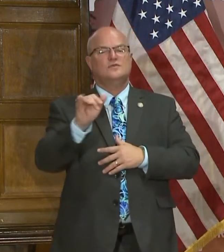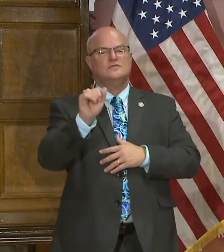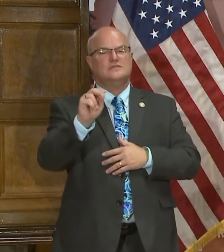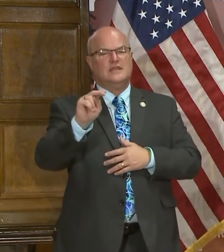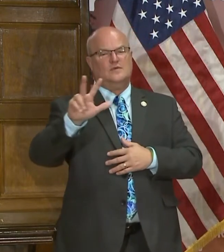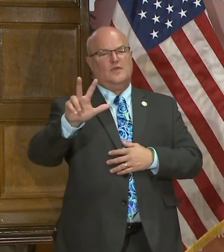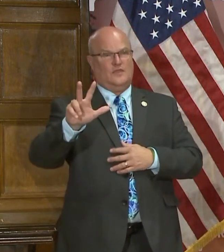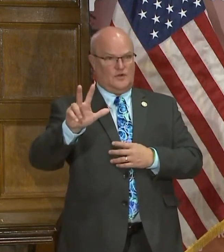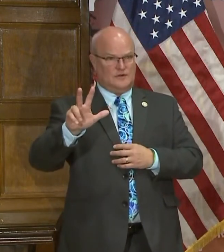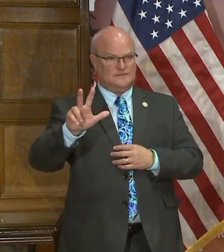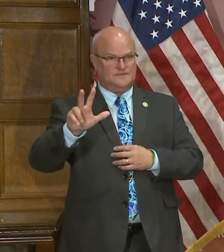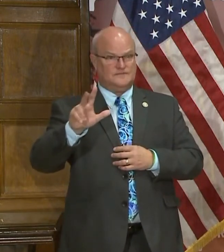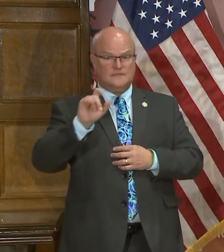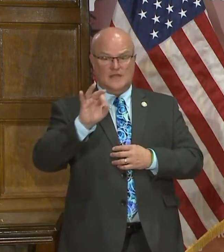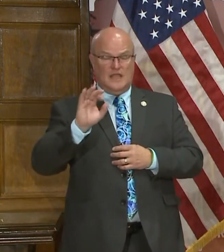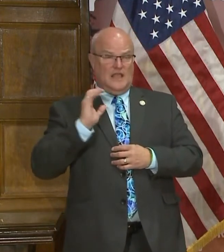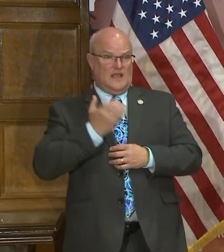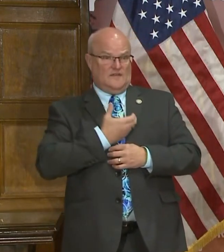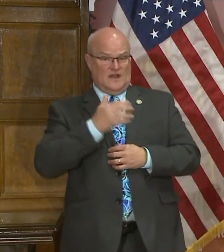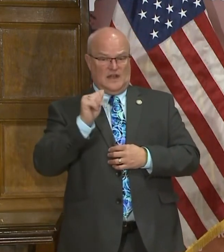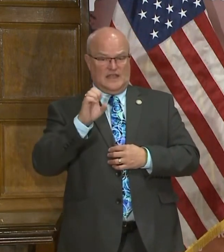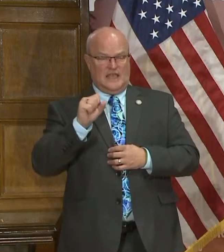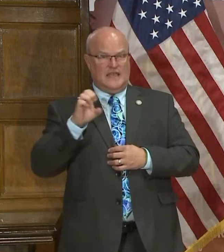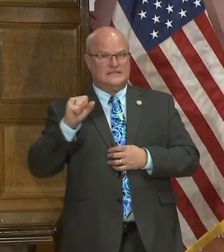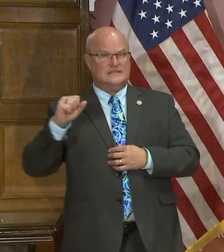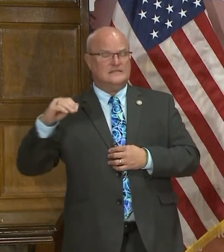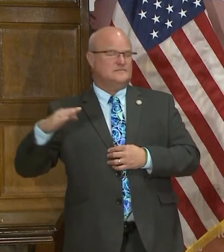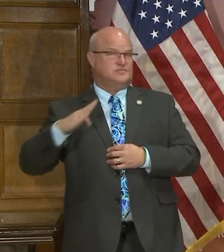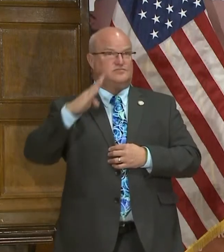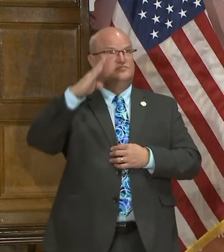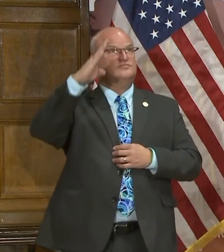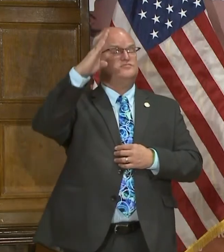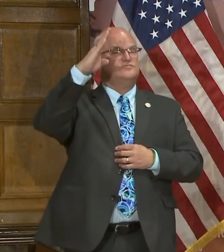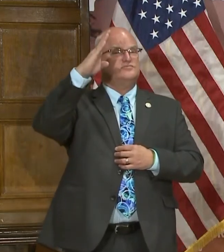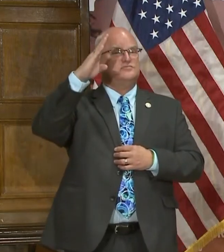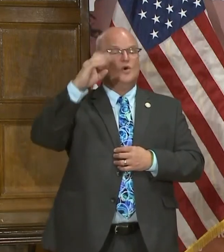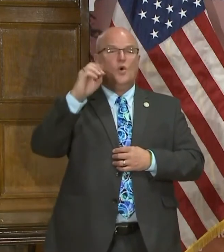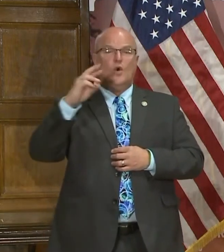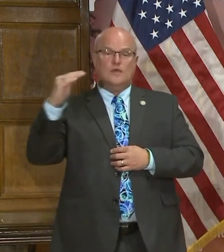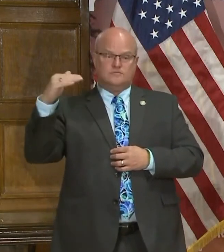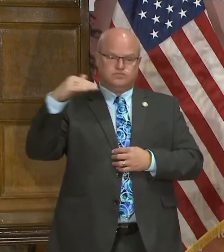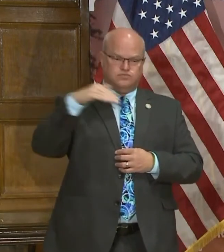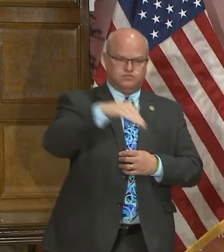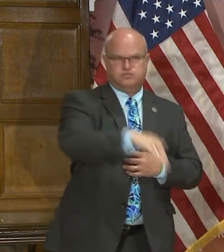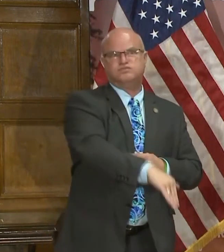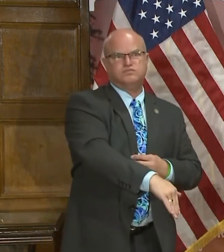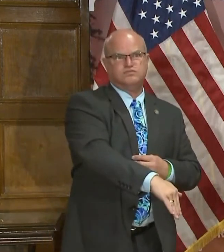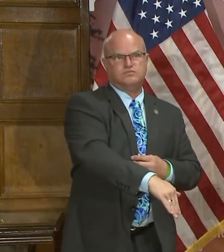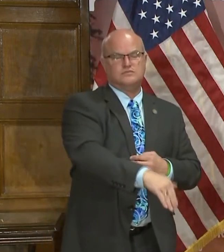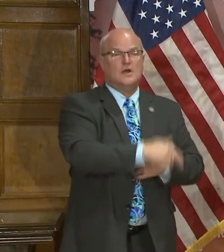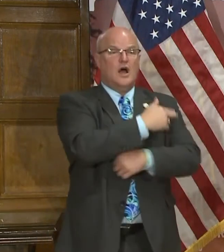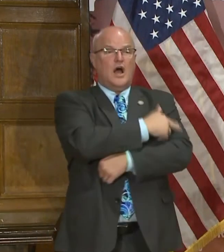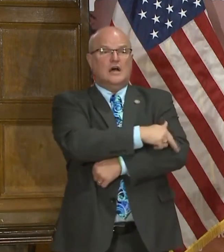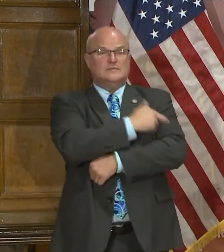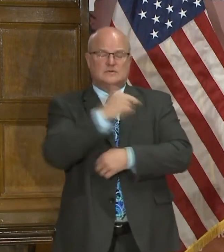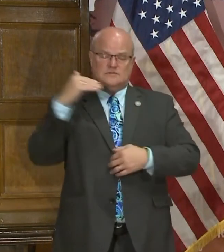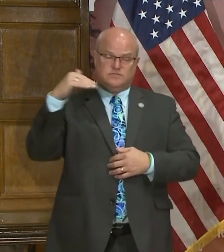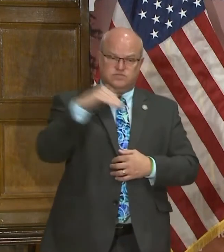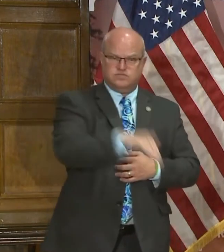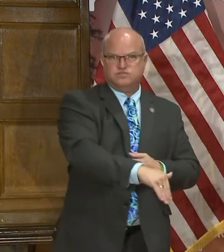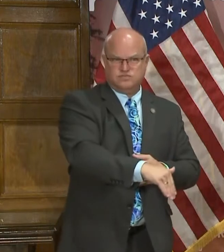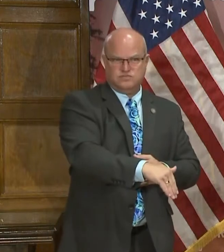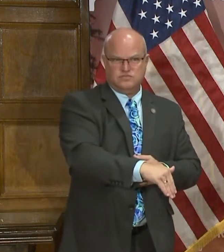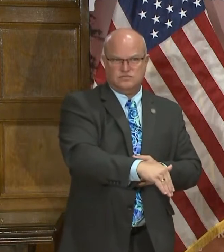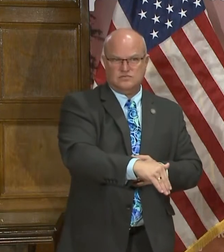3rd. If our cases zip out the window, if they go down dramatically, if our hospitalizations go